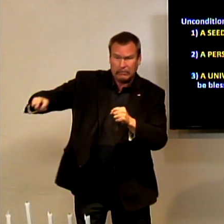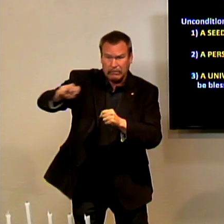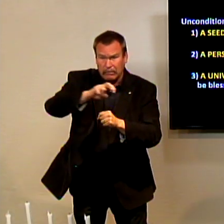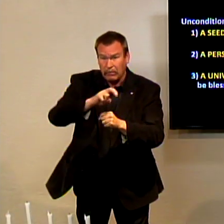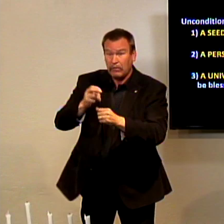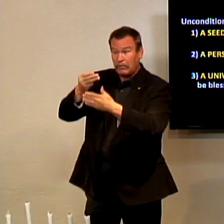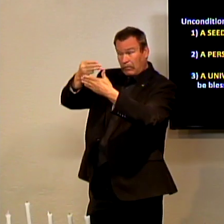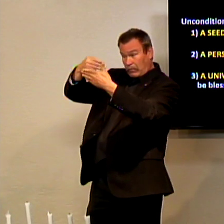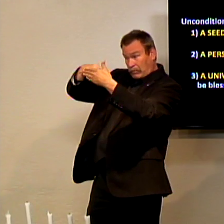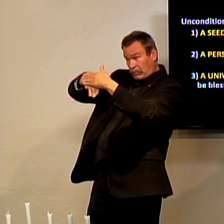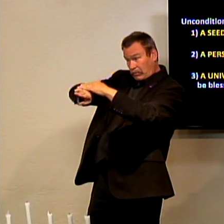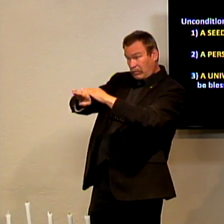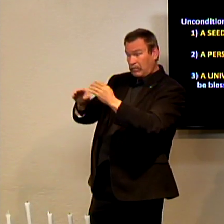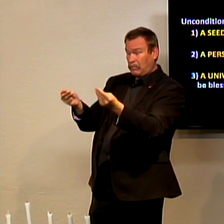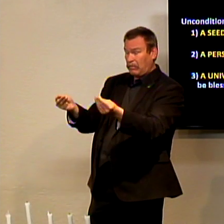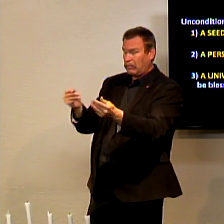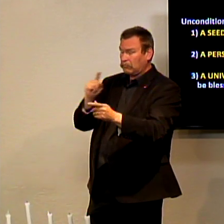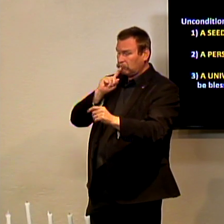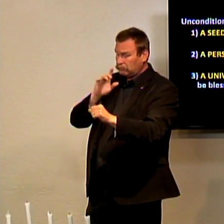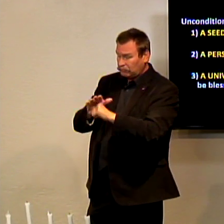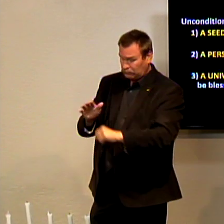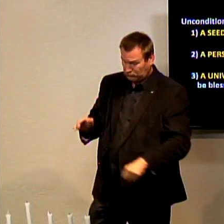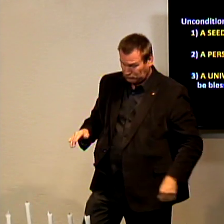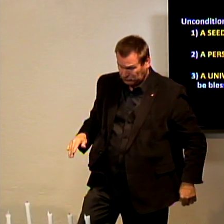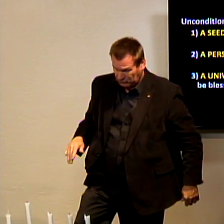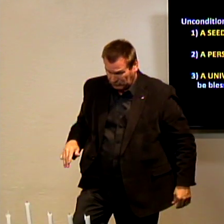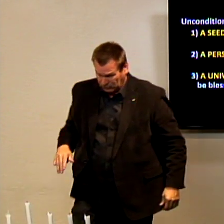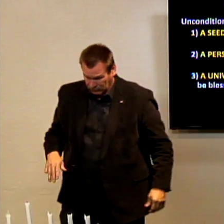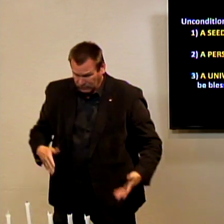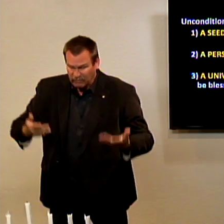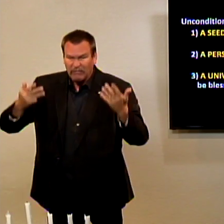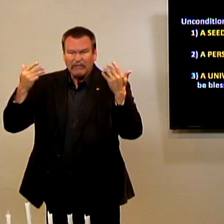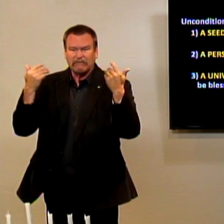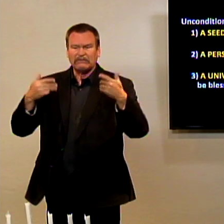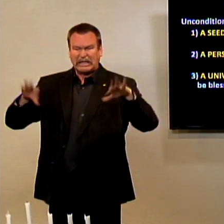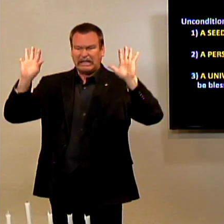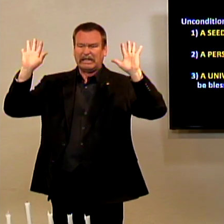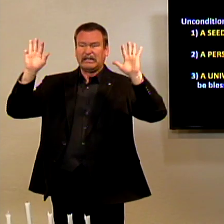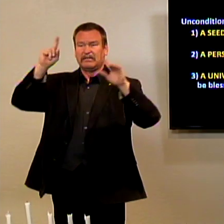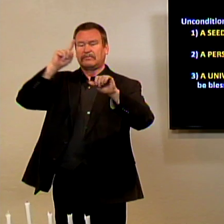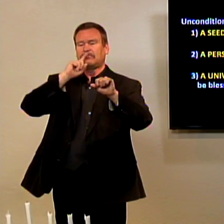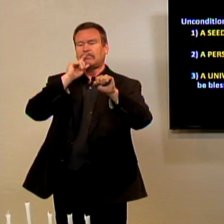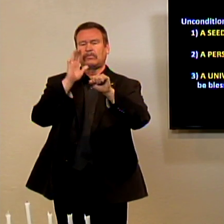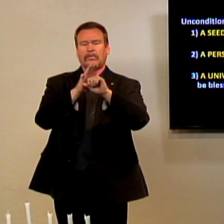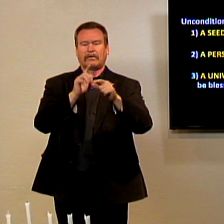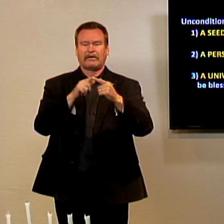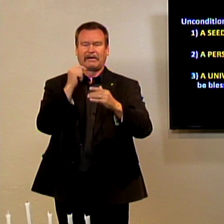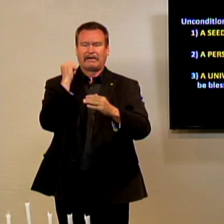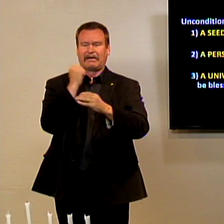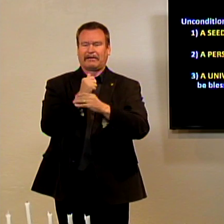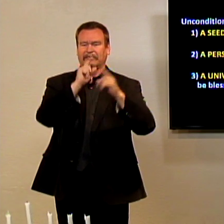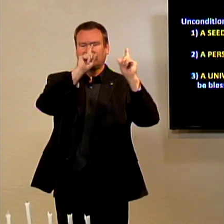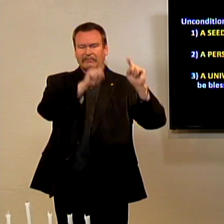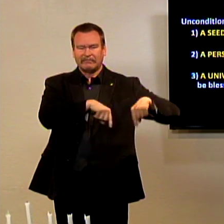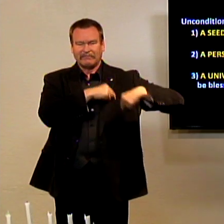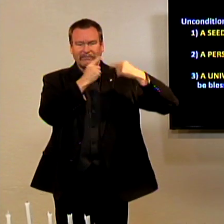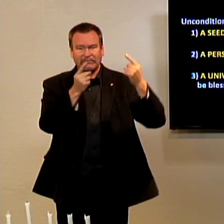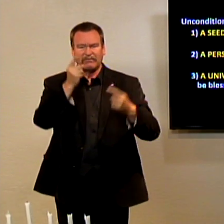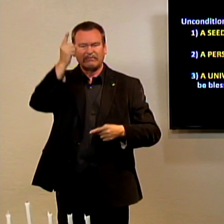and then they traveled around in the desert for 40 years until they got to the land where they would tread upon.